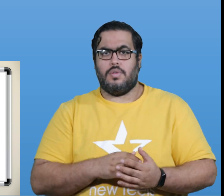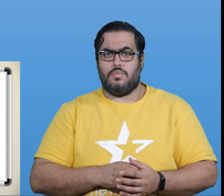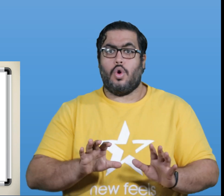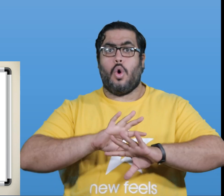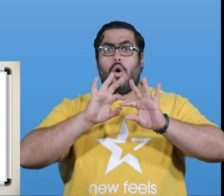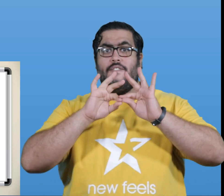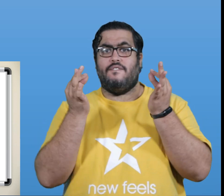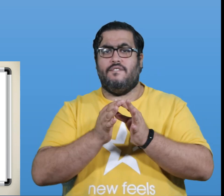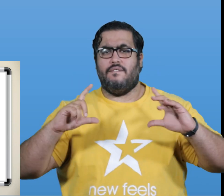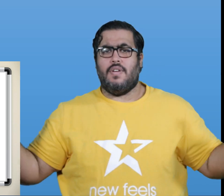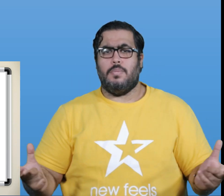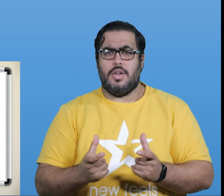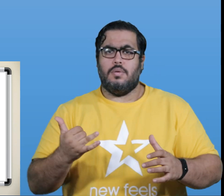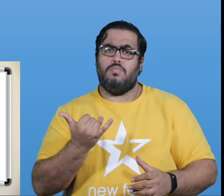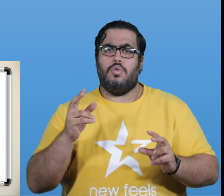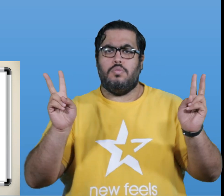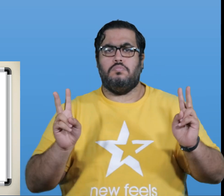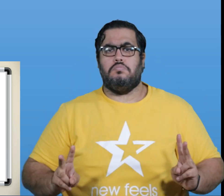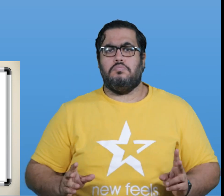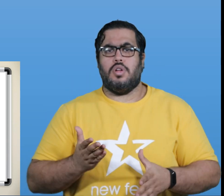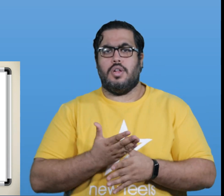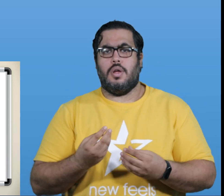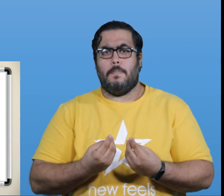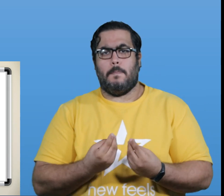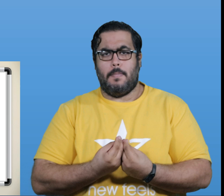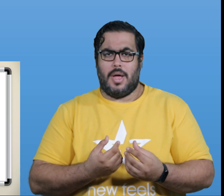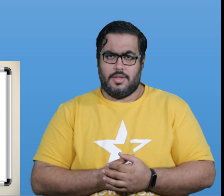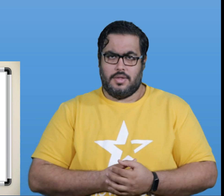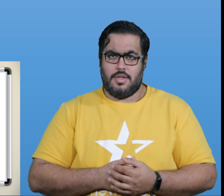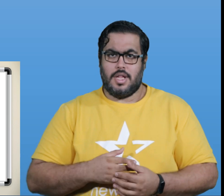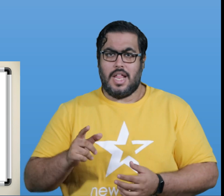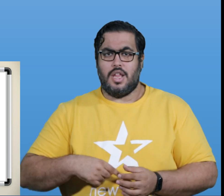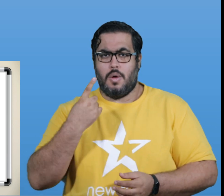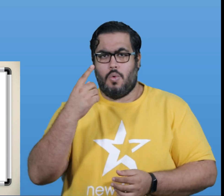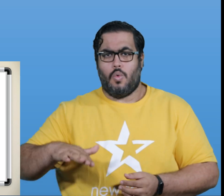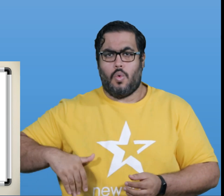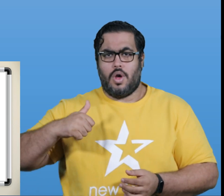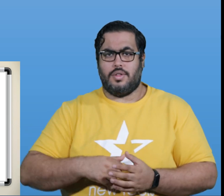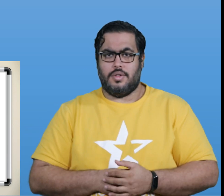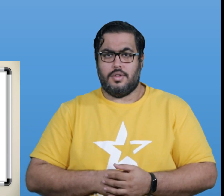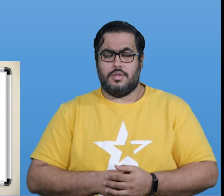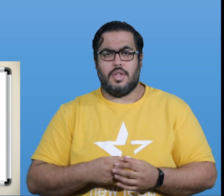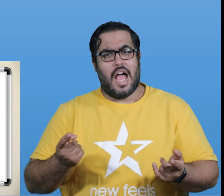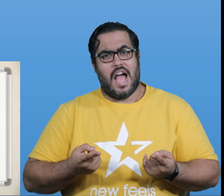members get together to celebrate such event. So, now you can write your own